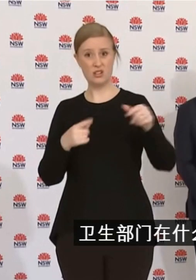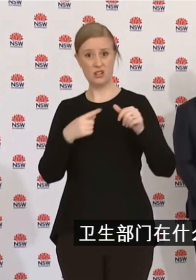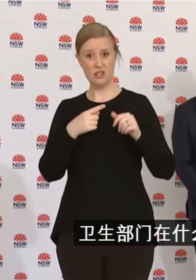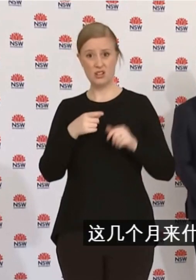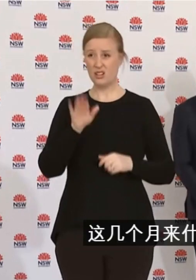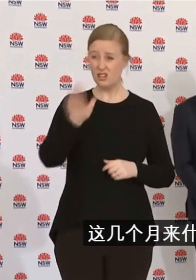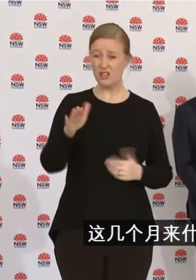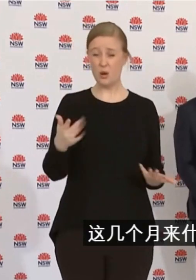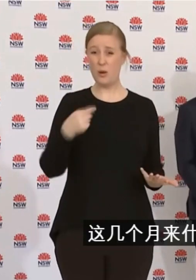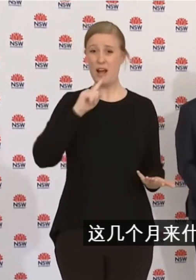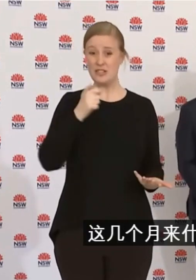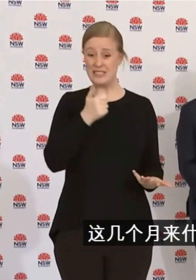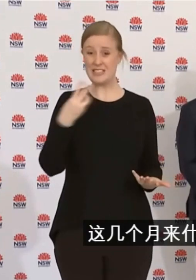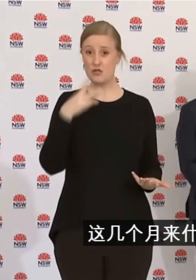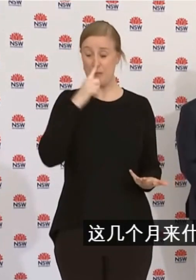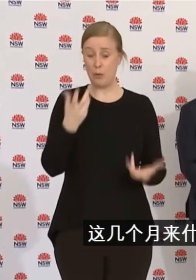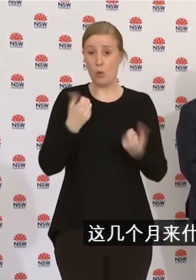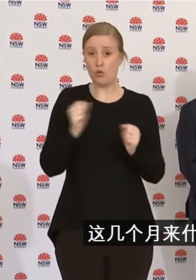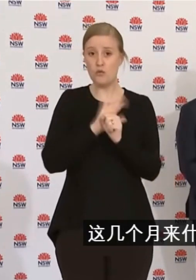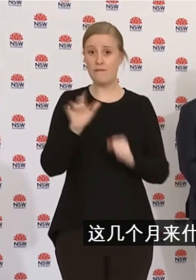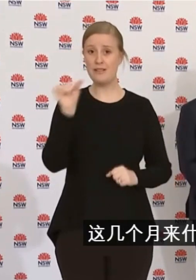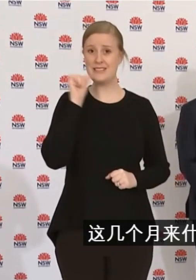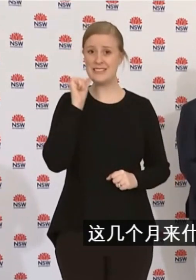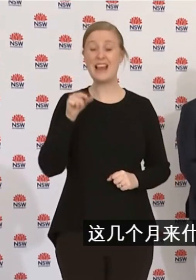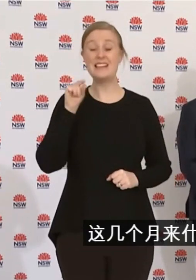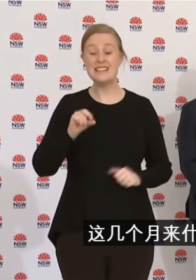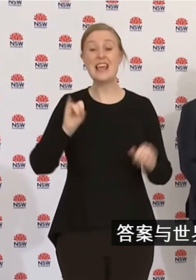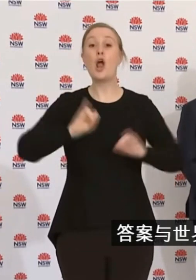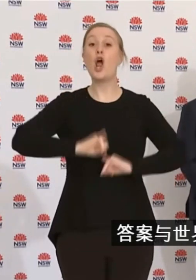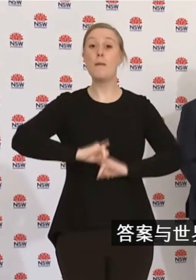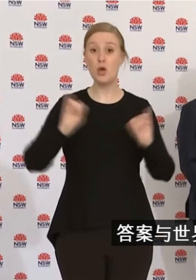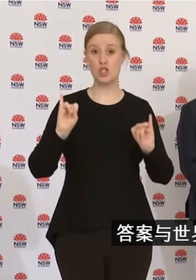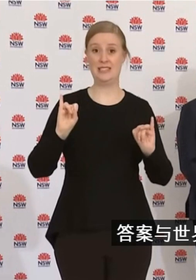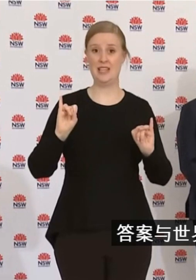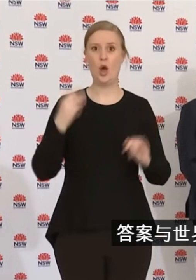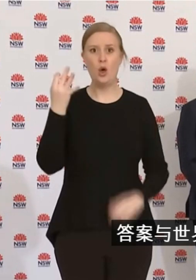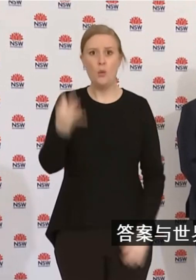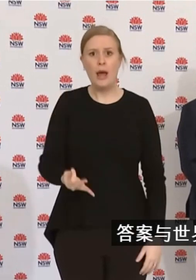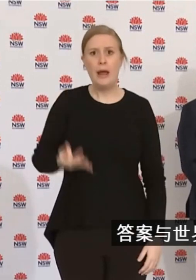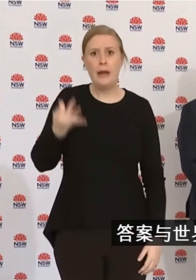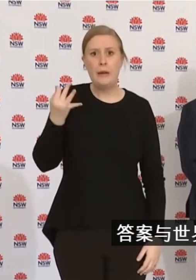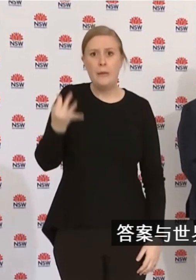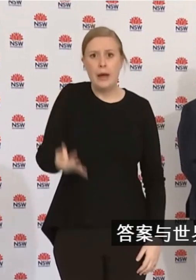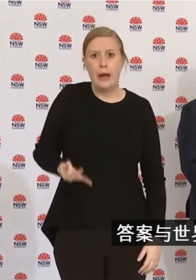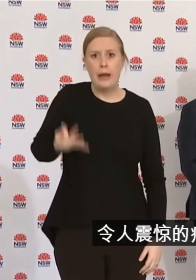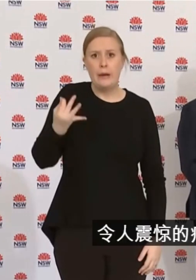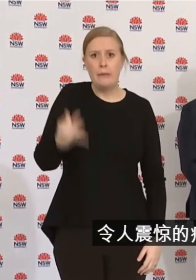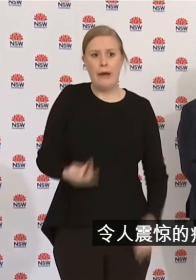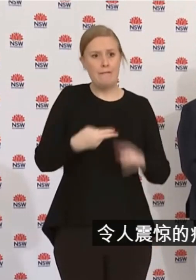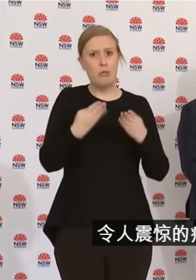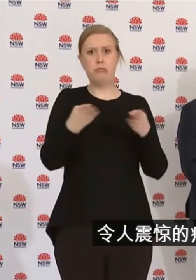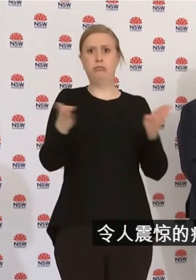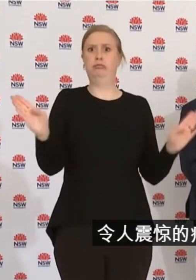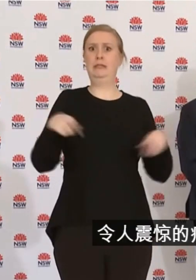health department has known about this for many months. At what time is a review going to come up with an answer in line with the rest of the world? 163